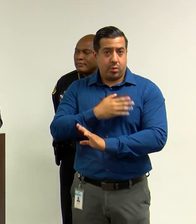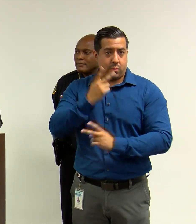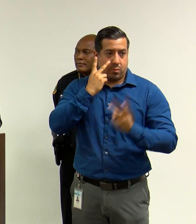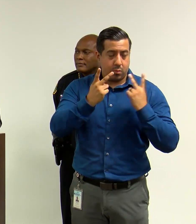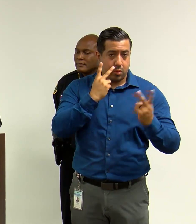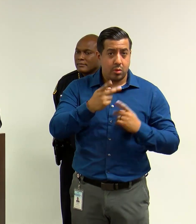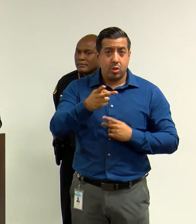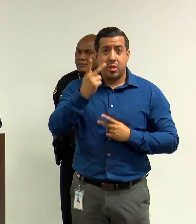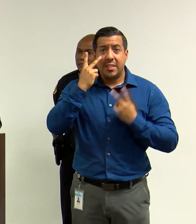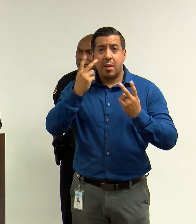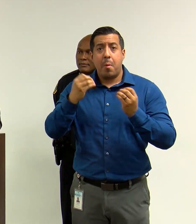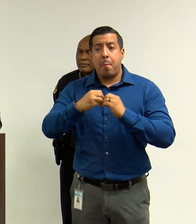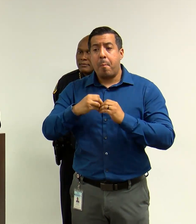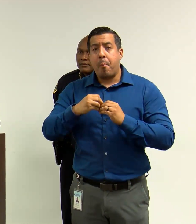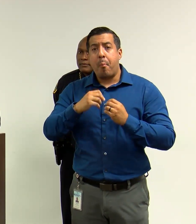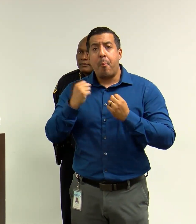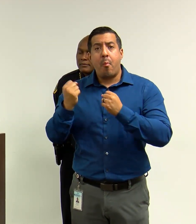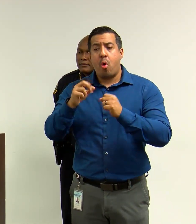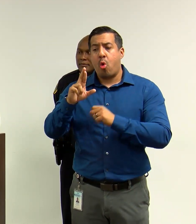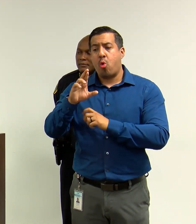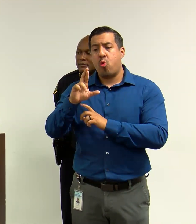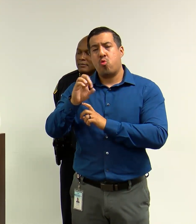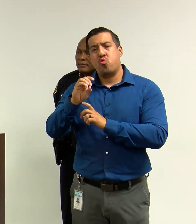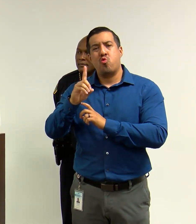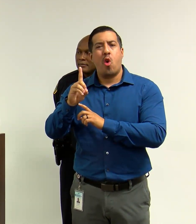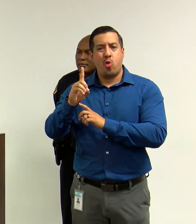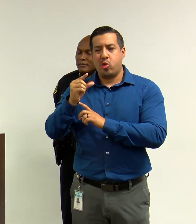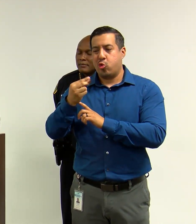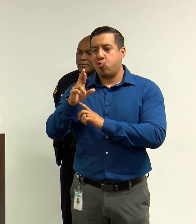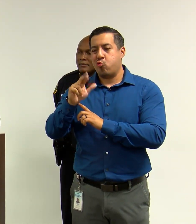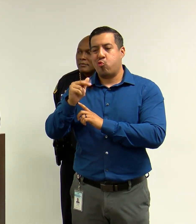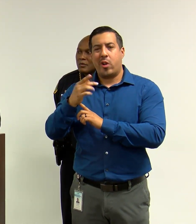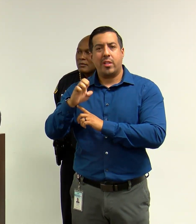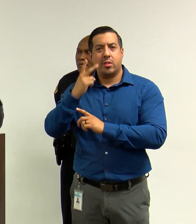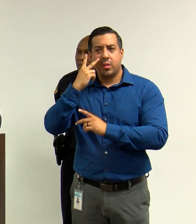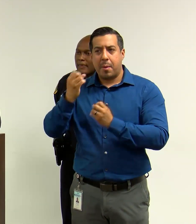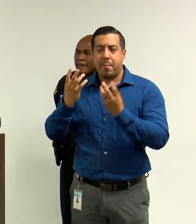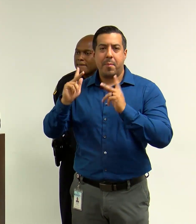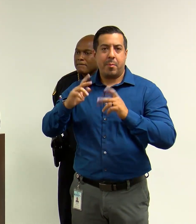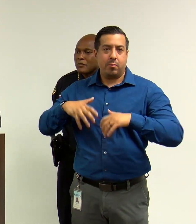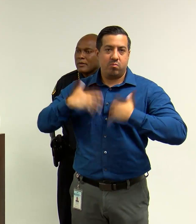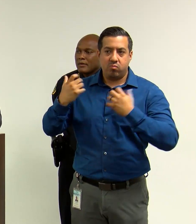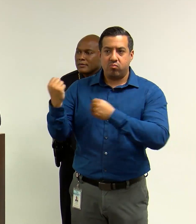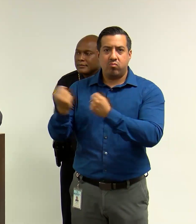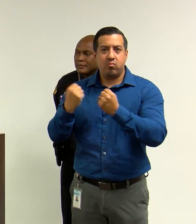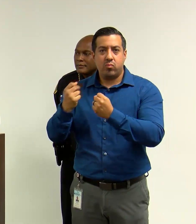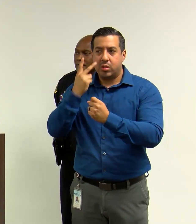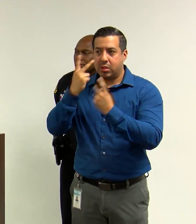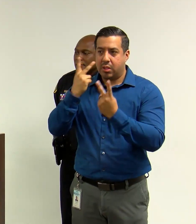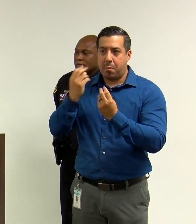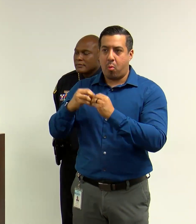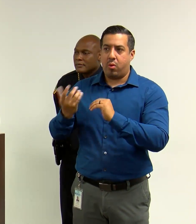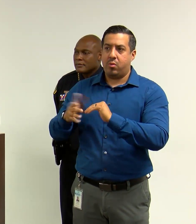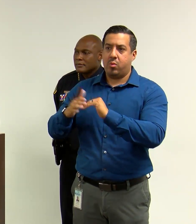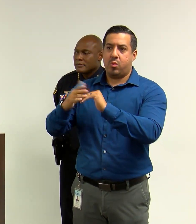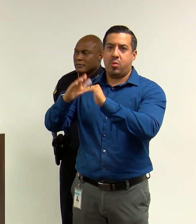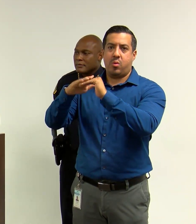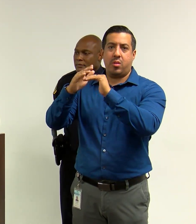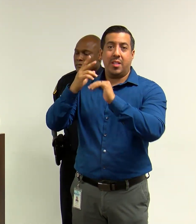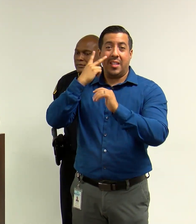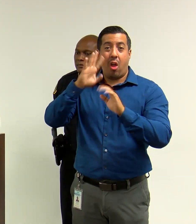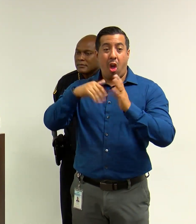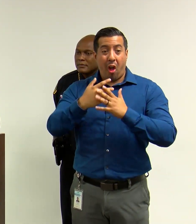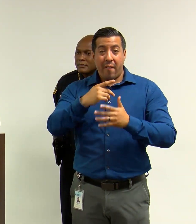more road rage. There are a lot of in different categories where you've seen more than it has ever been on so many